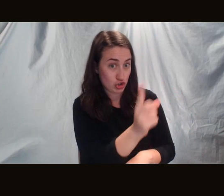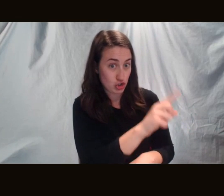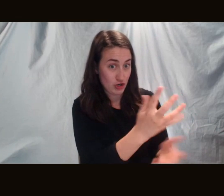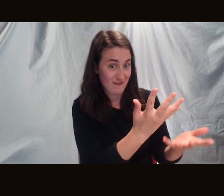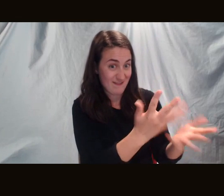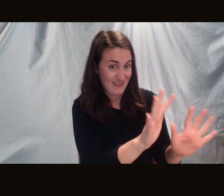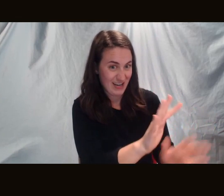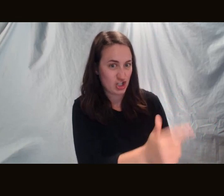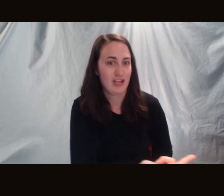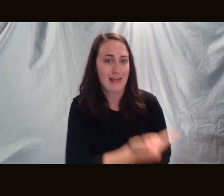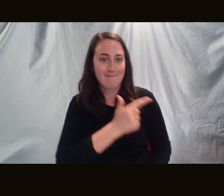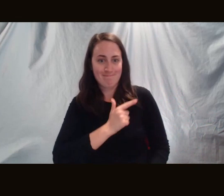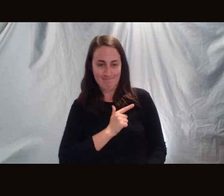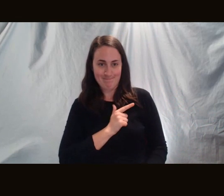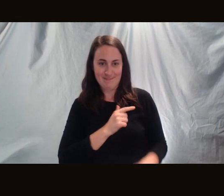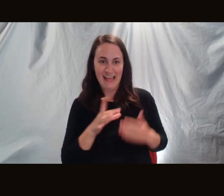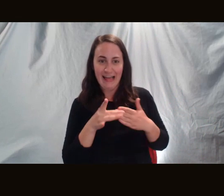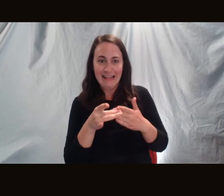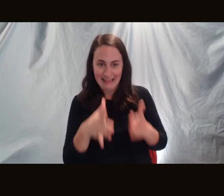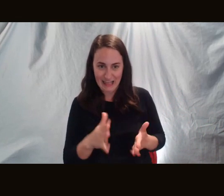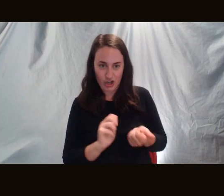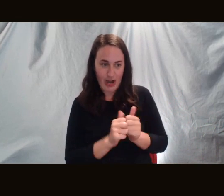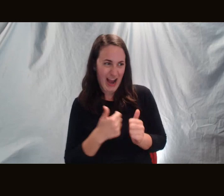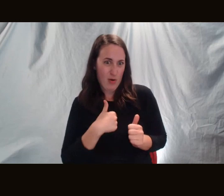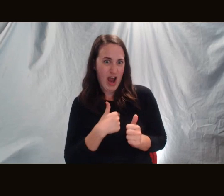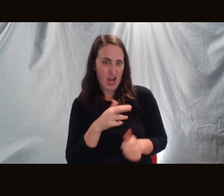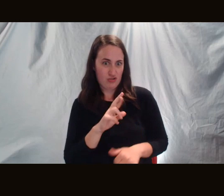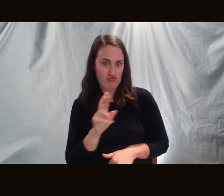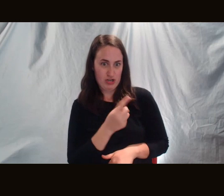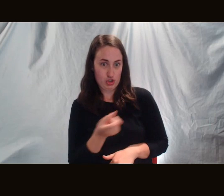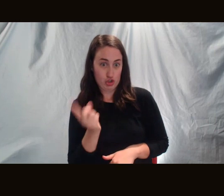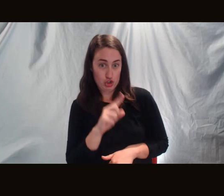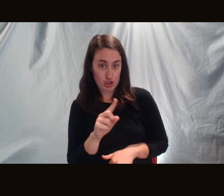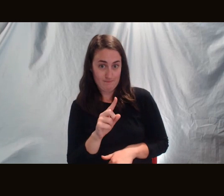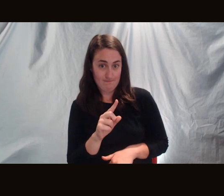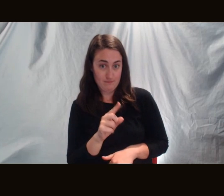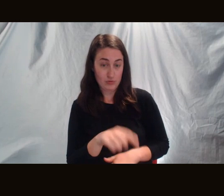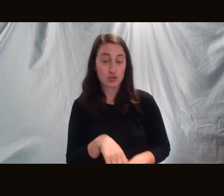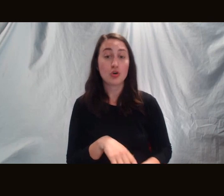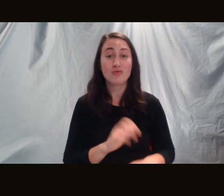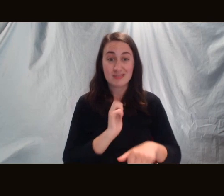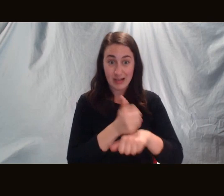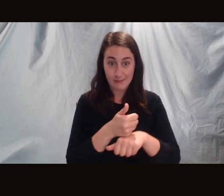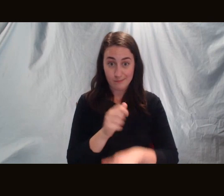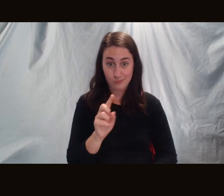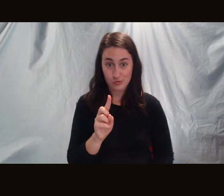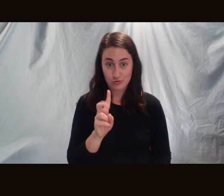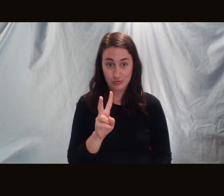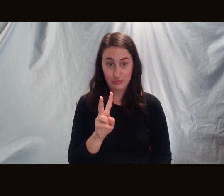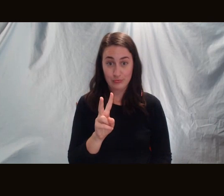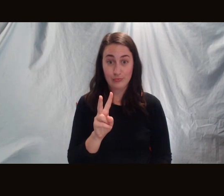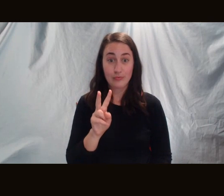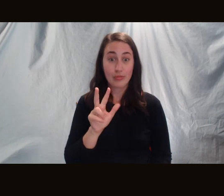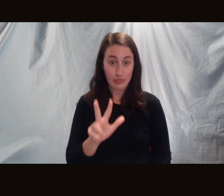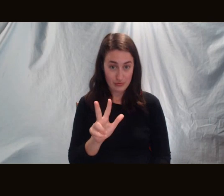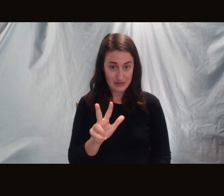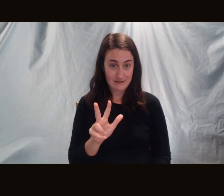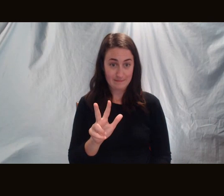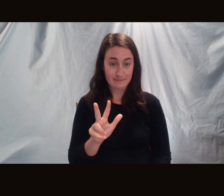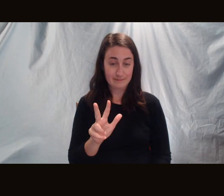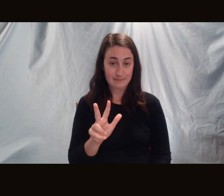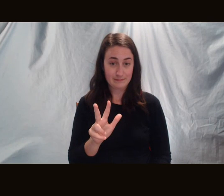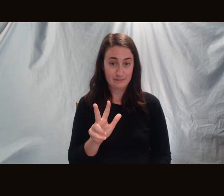leads are going to do our right turn. So, right to right, we set up 1, 2,